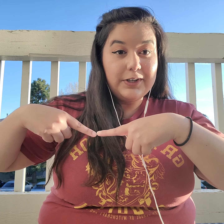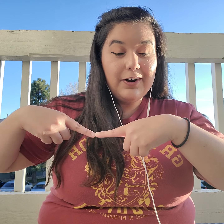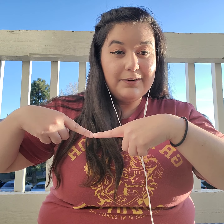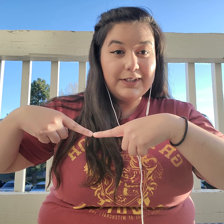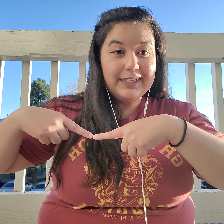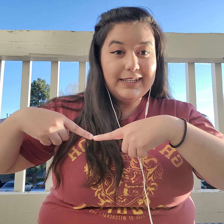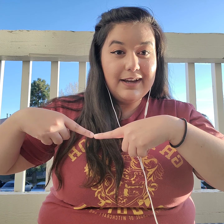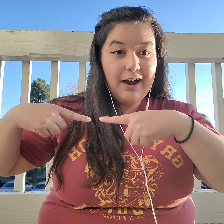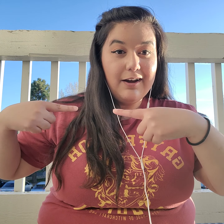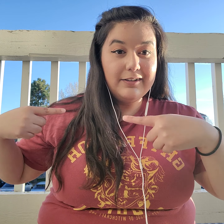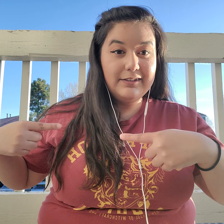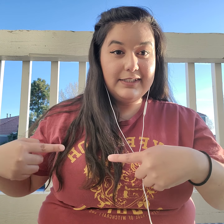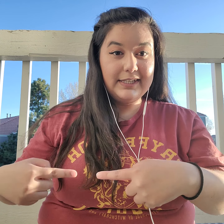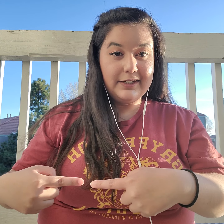your heart, really. Dear.